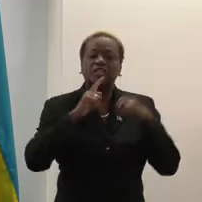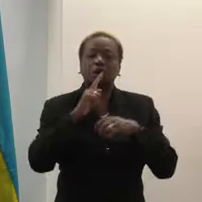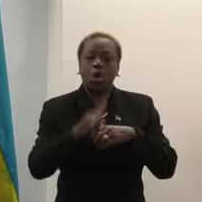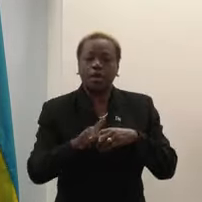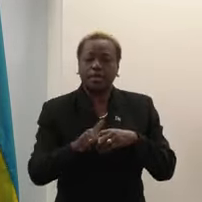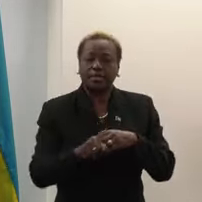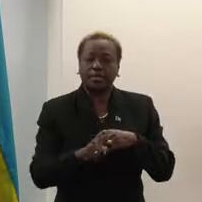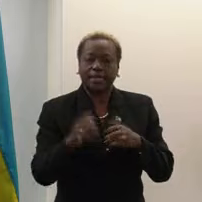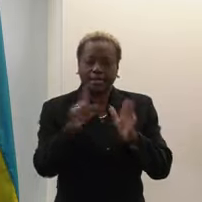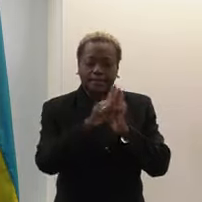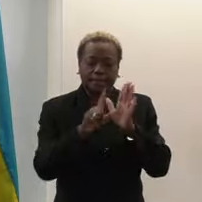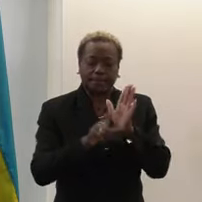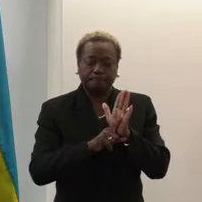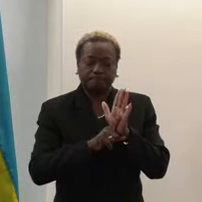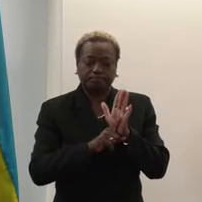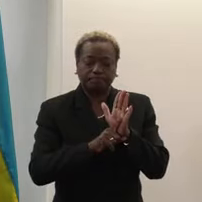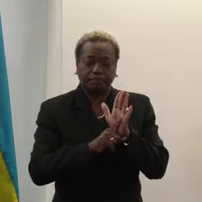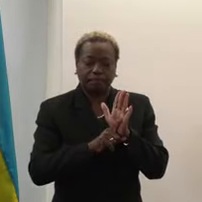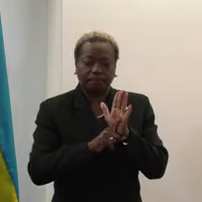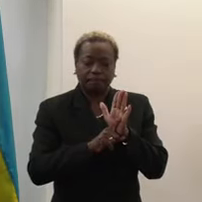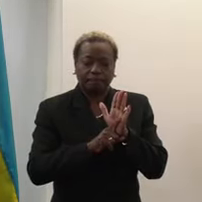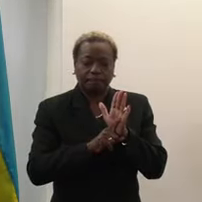list. However,